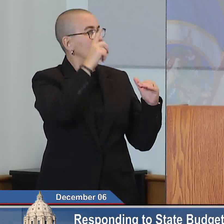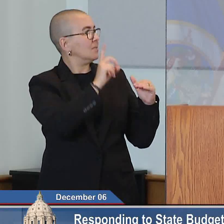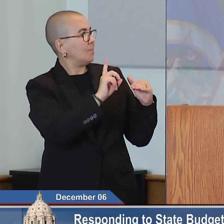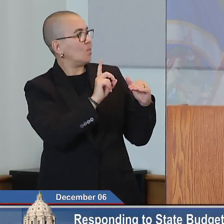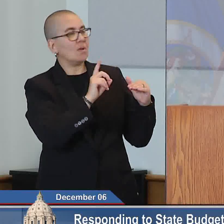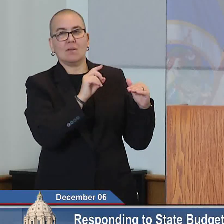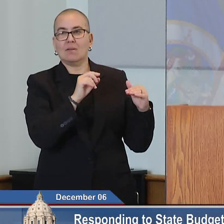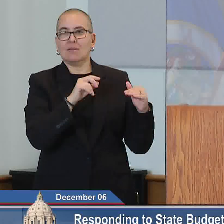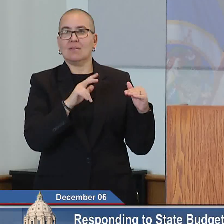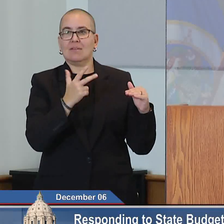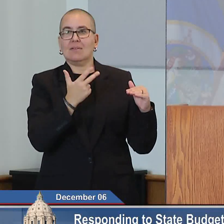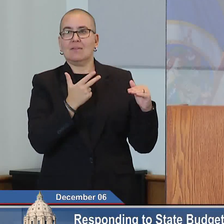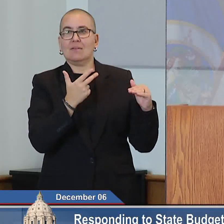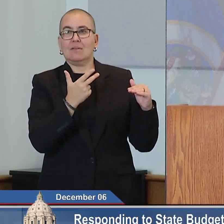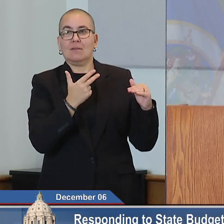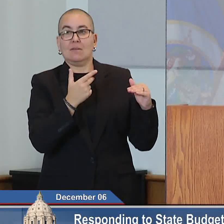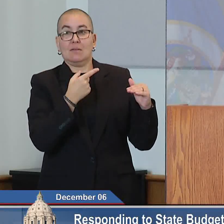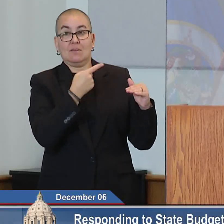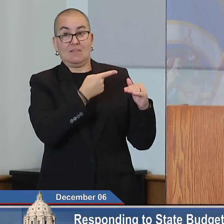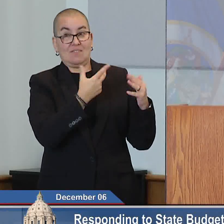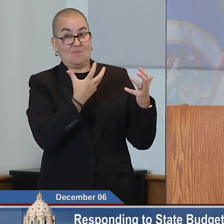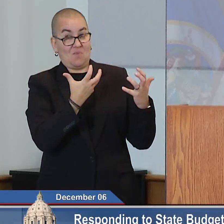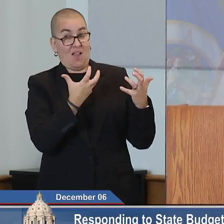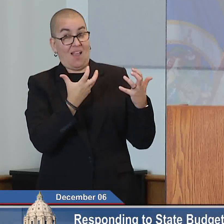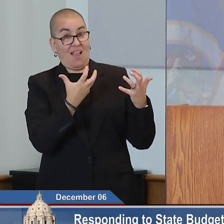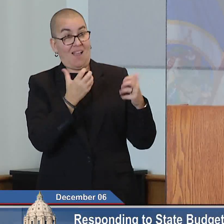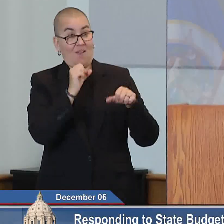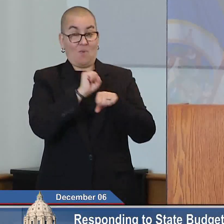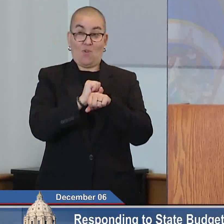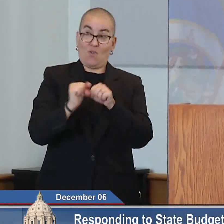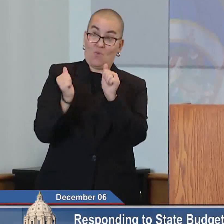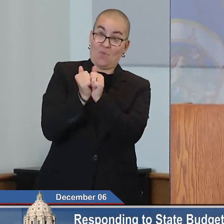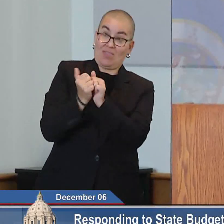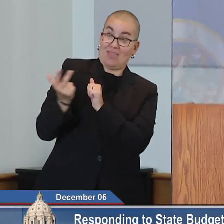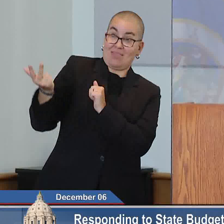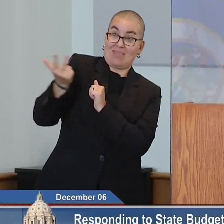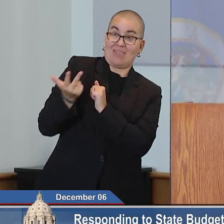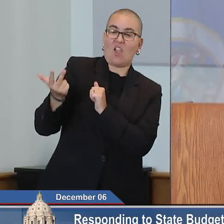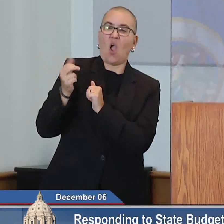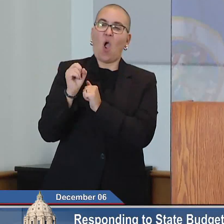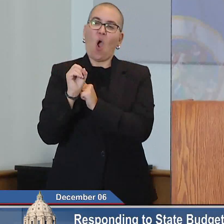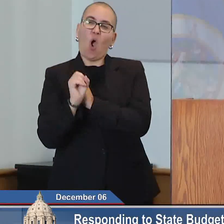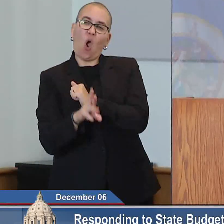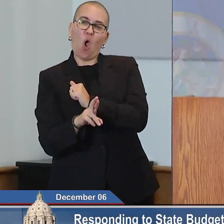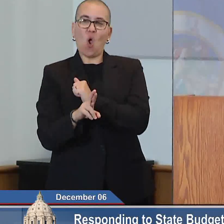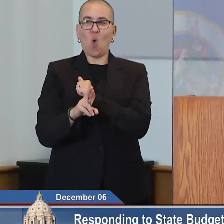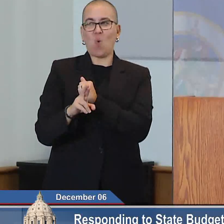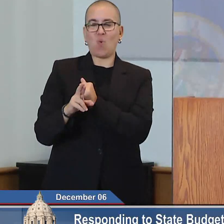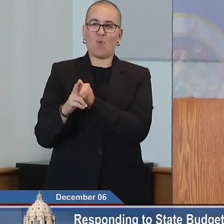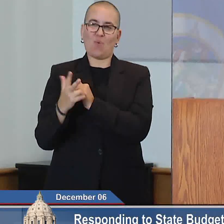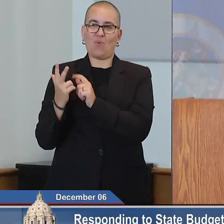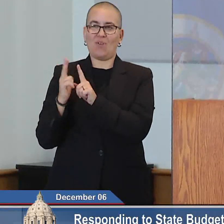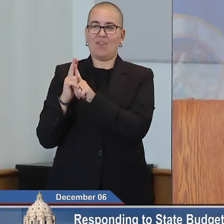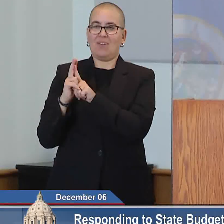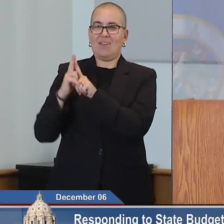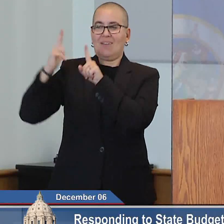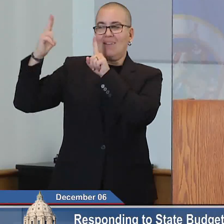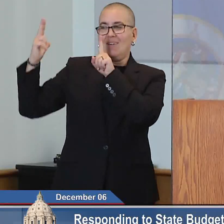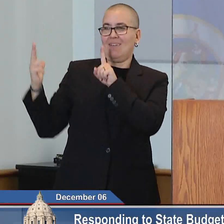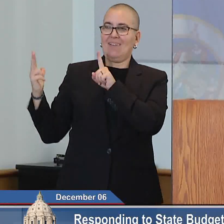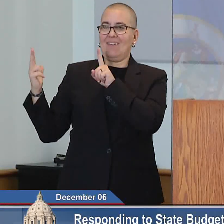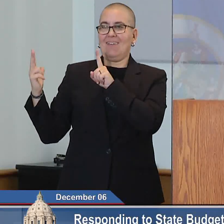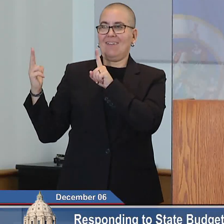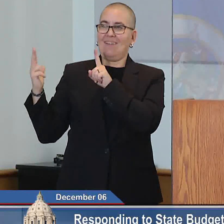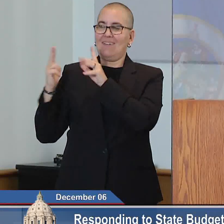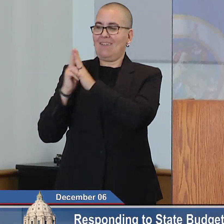be partner, to want to partner with you versus them kind of running over your caucus wishes? I mean, are you bracing